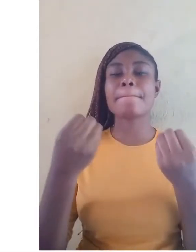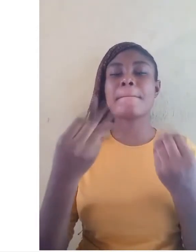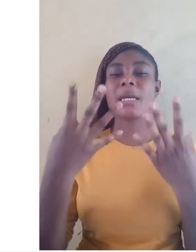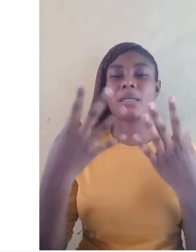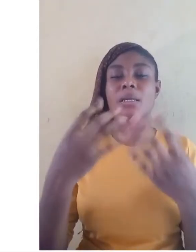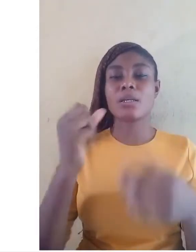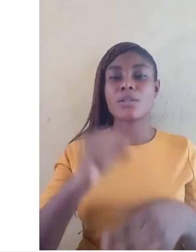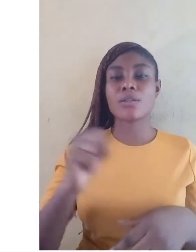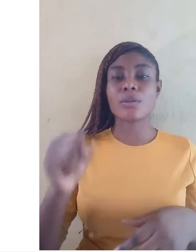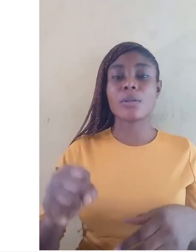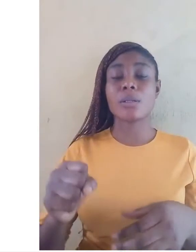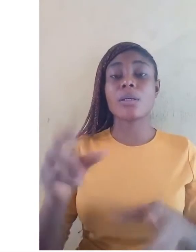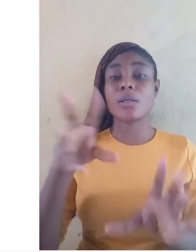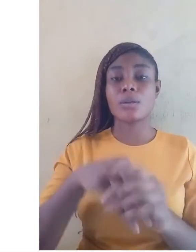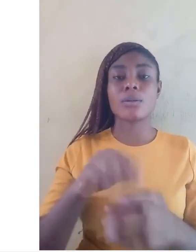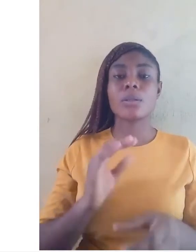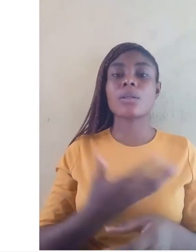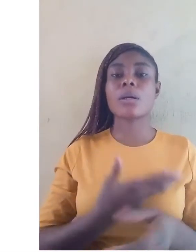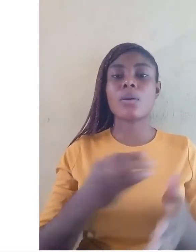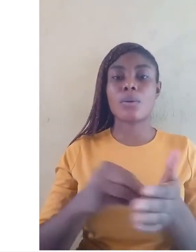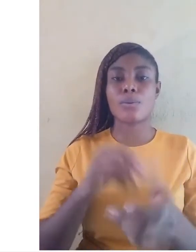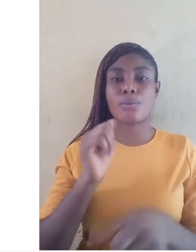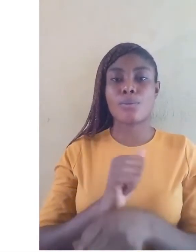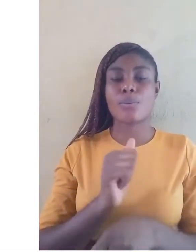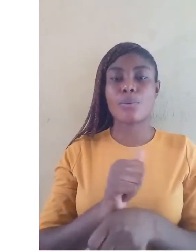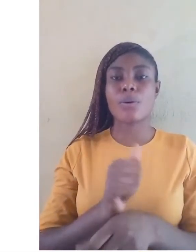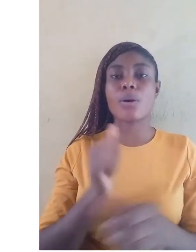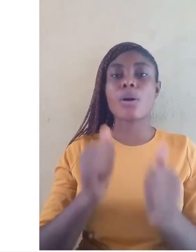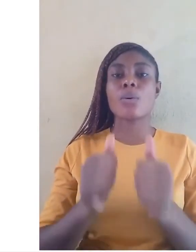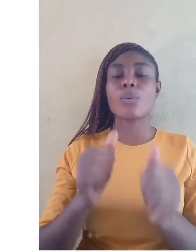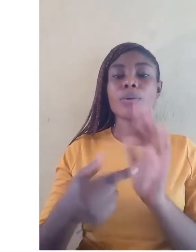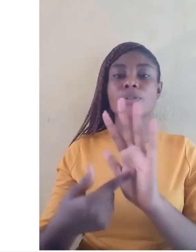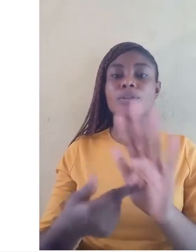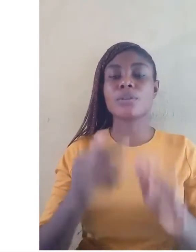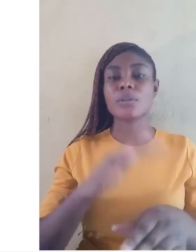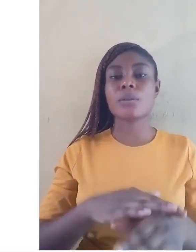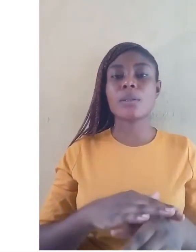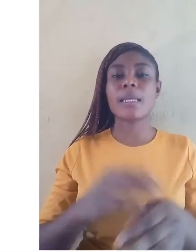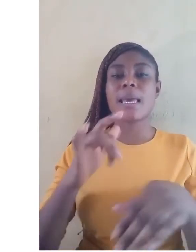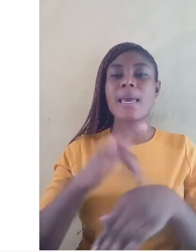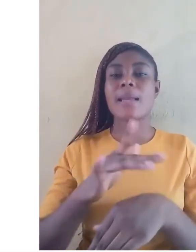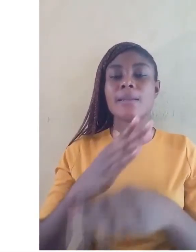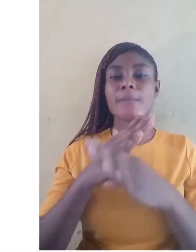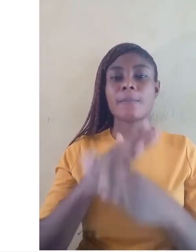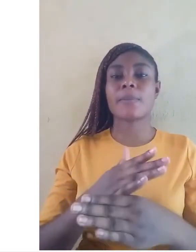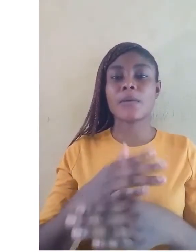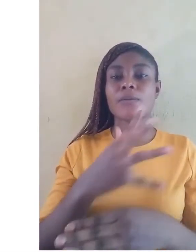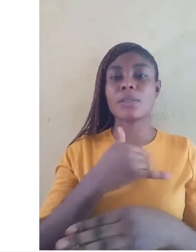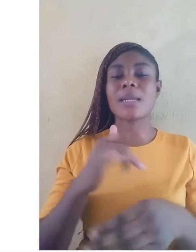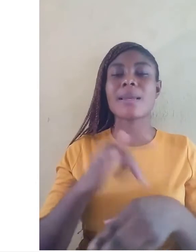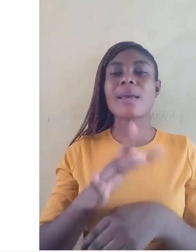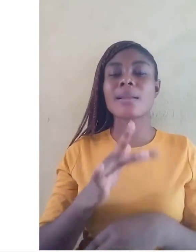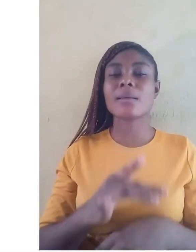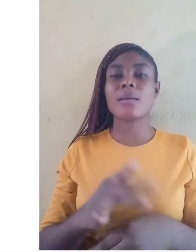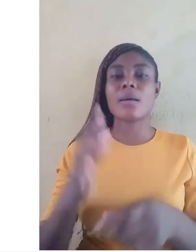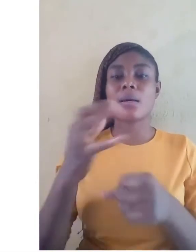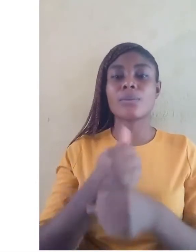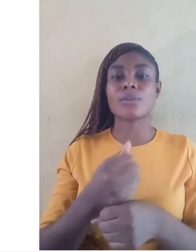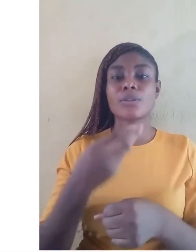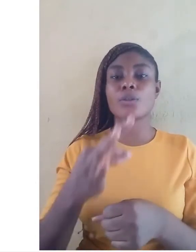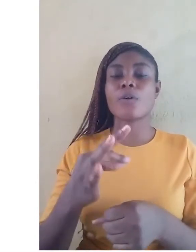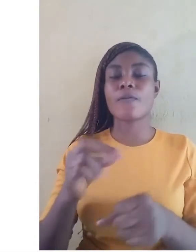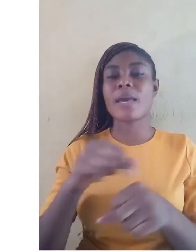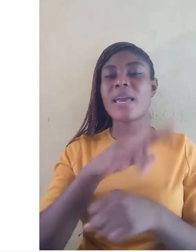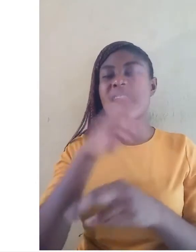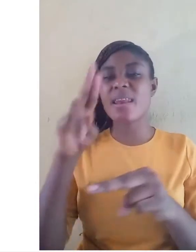including our own works, which borders on early intervention and early acquisition of